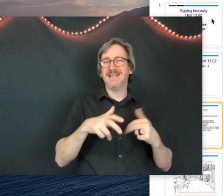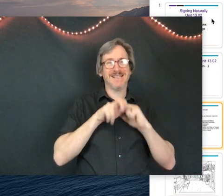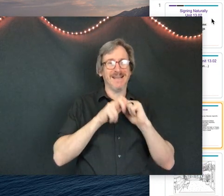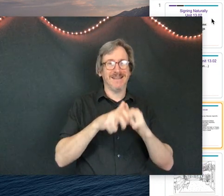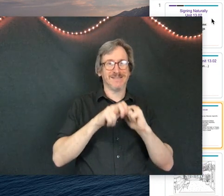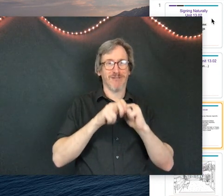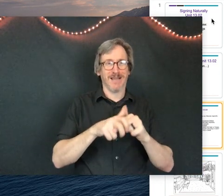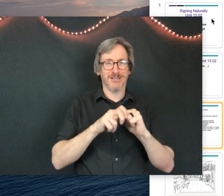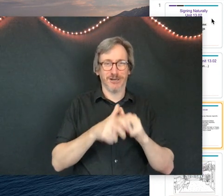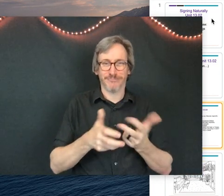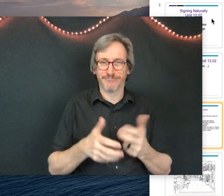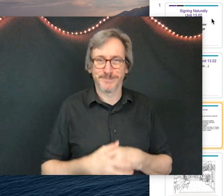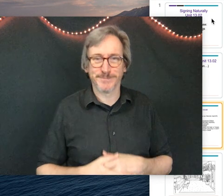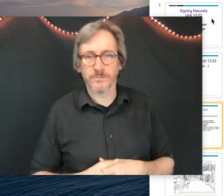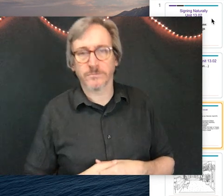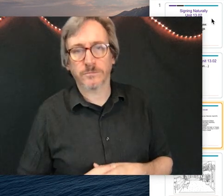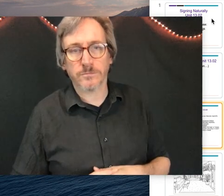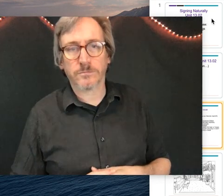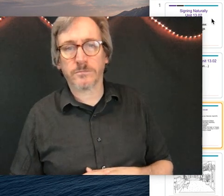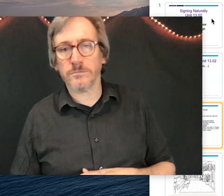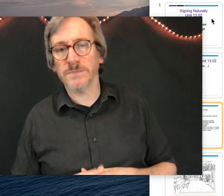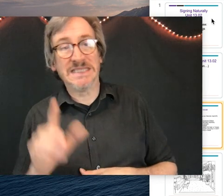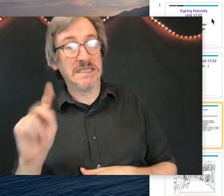I tend to sign this rocking chair.